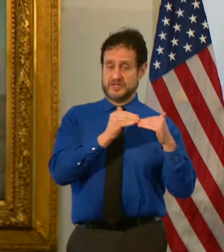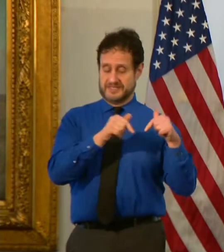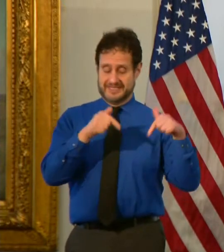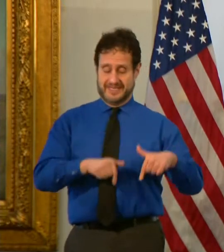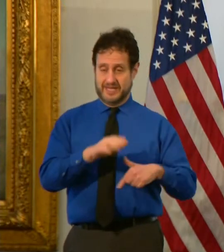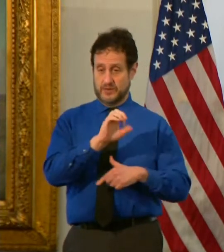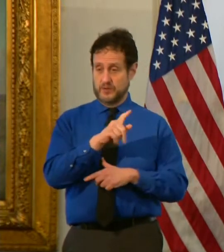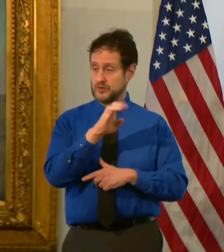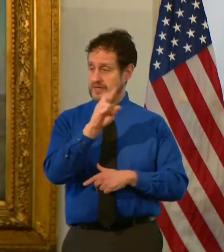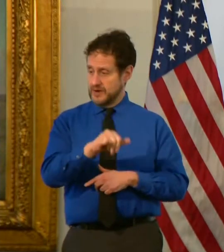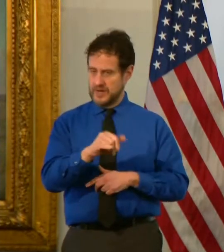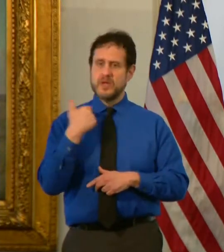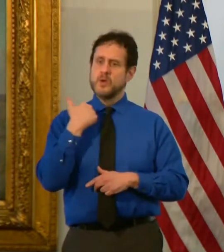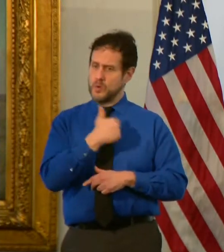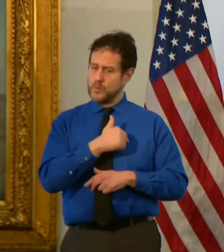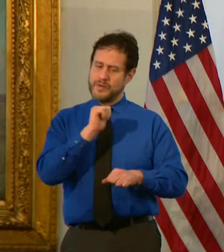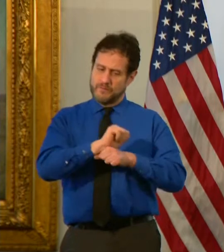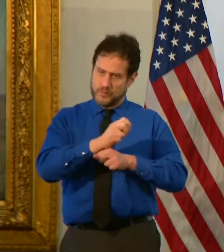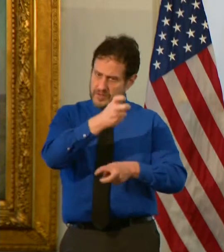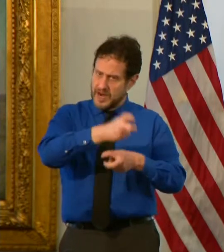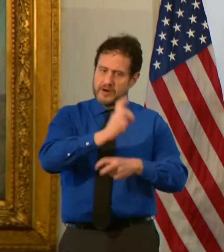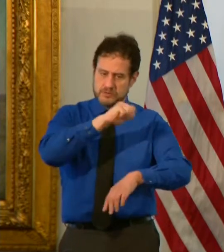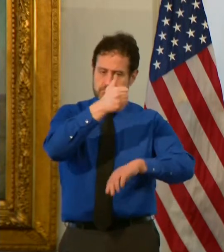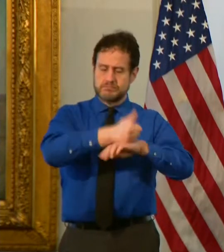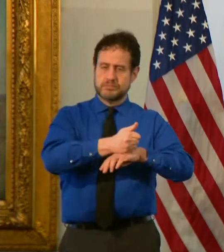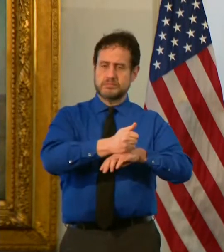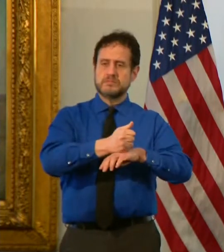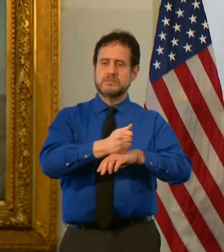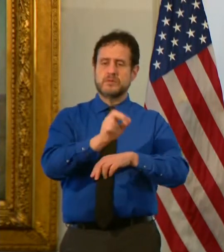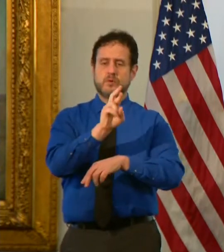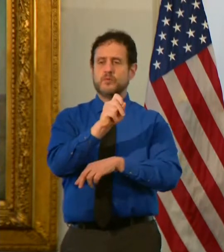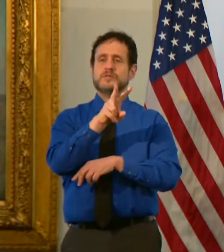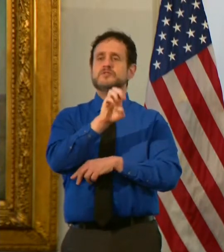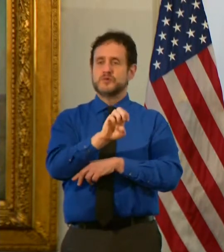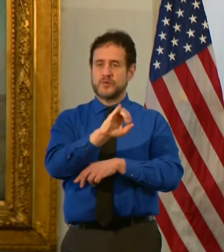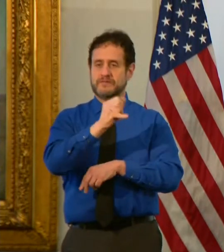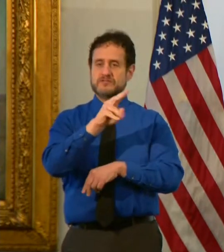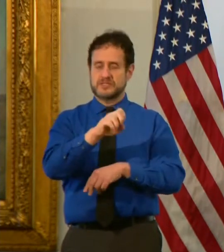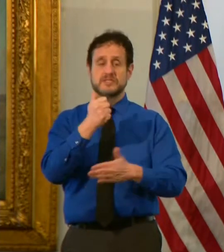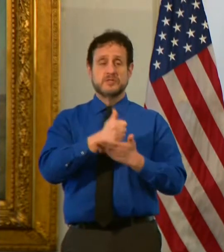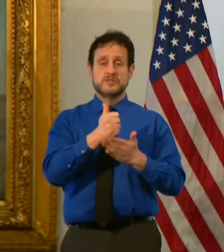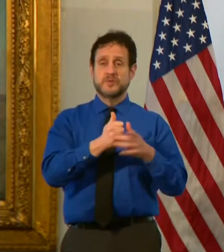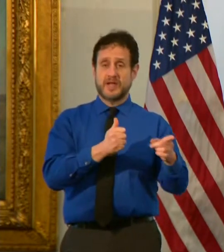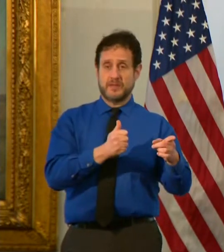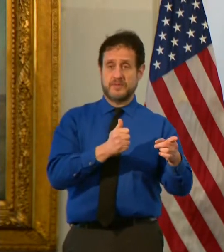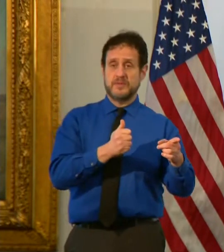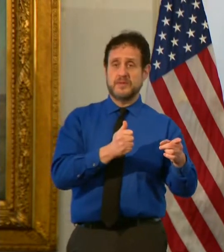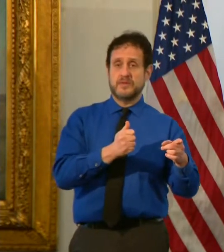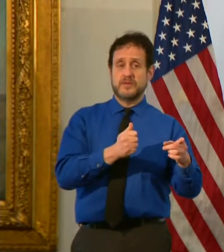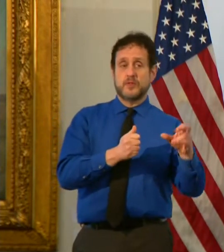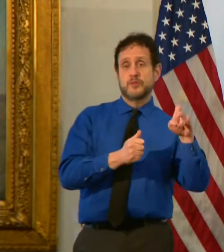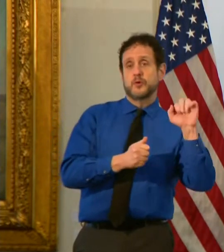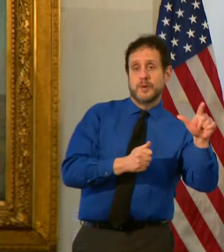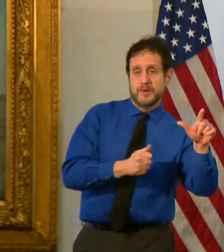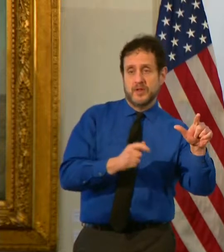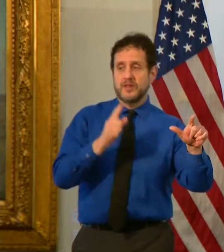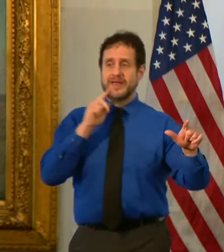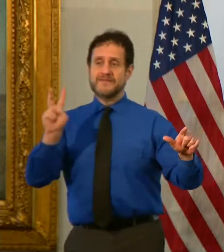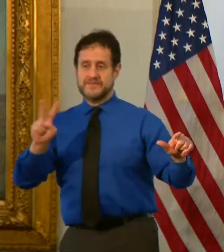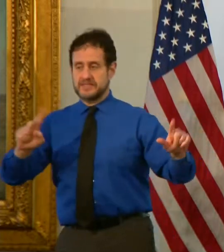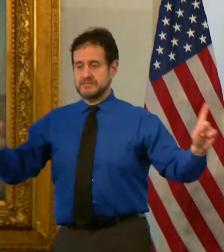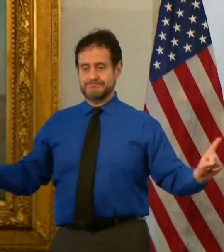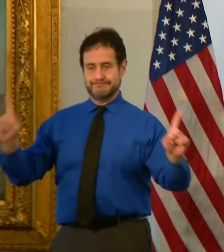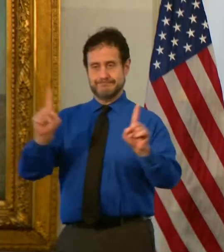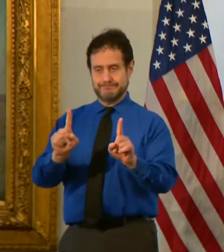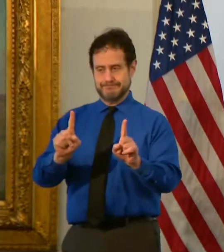been a pioneer of restorative justice programs for decades. Chief Judge Evans, in the course of the last several